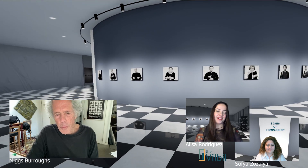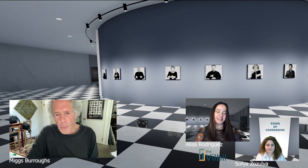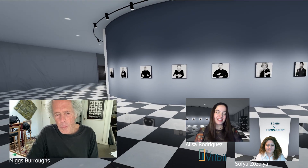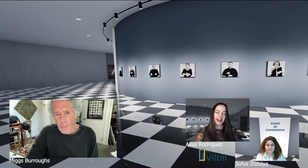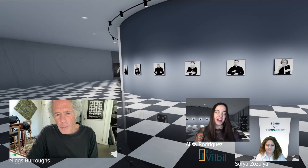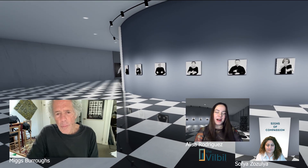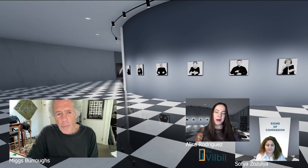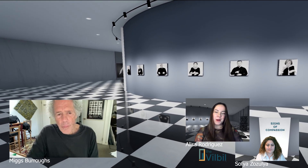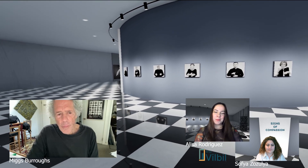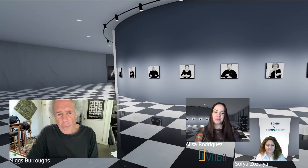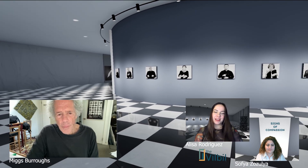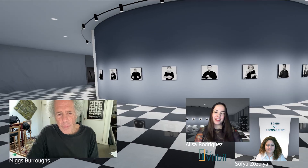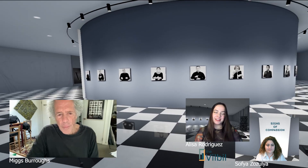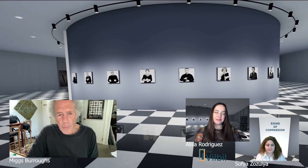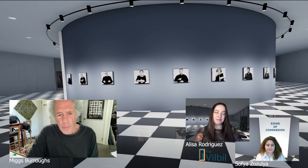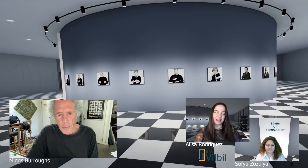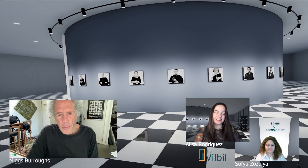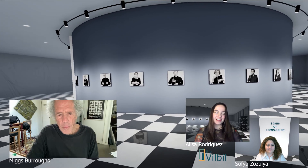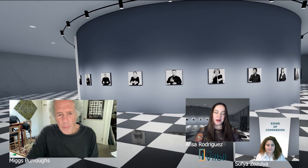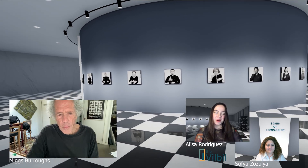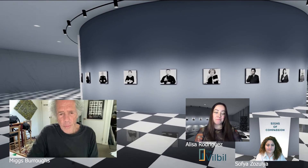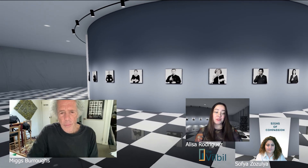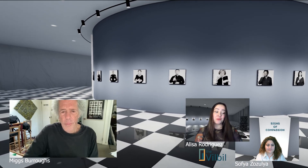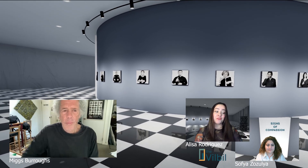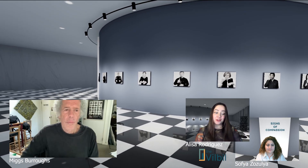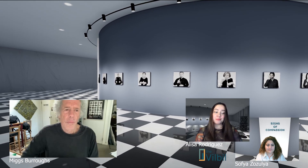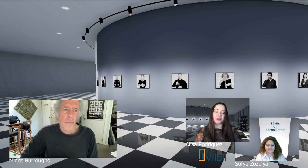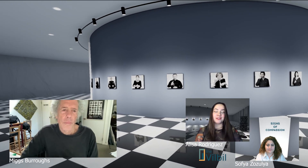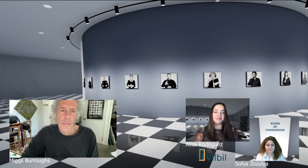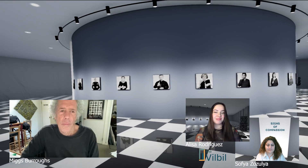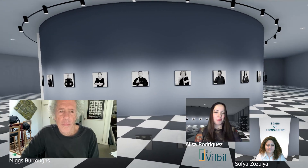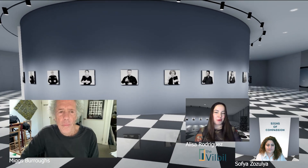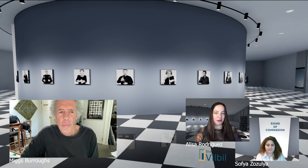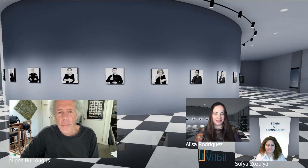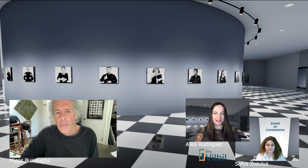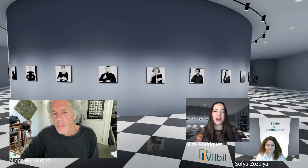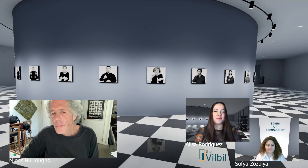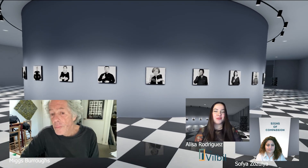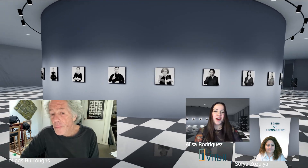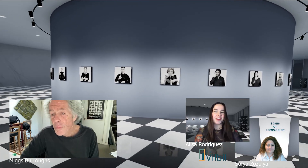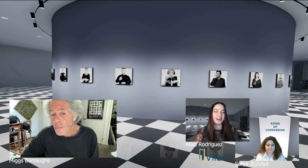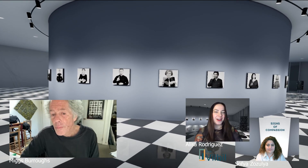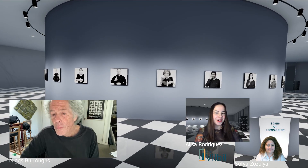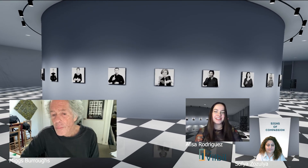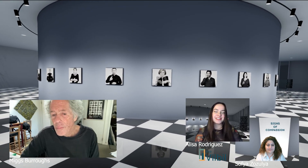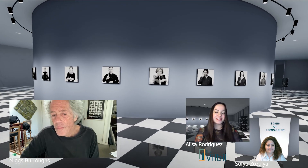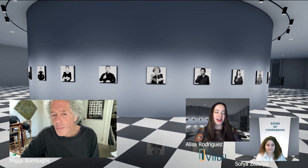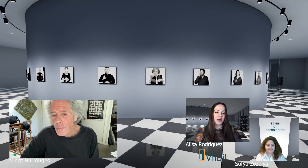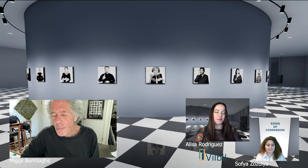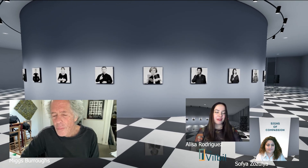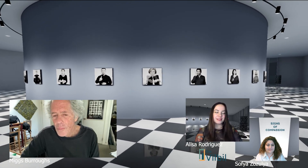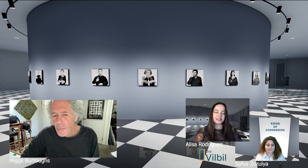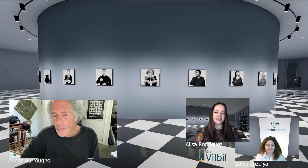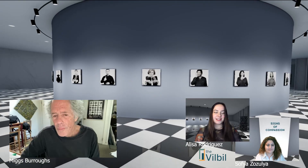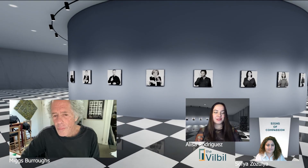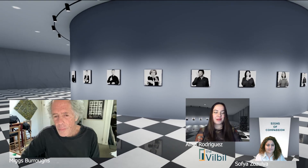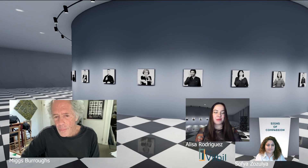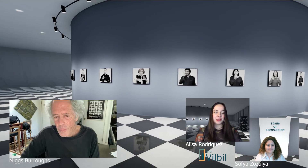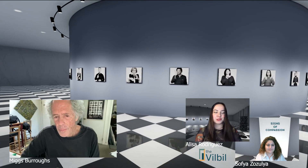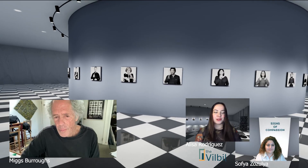nice. And Miggs, the Vilbil, our online hub for art and artists, brings signs of compassion to a